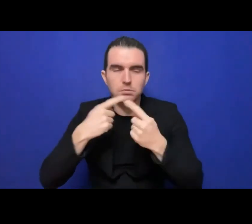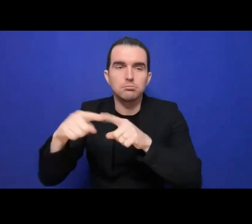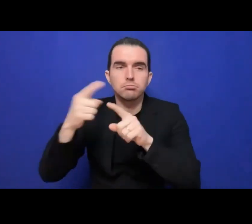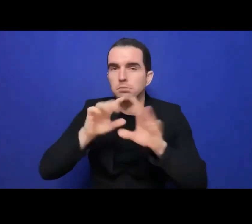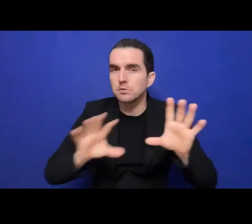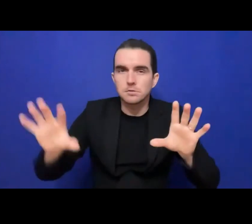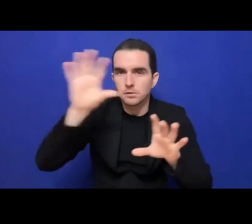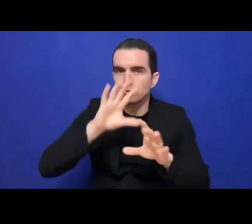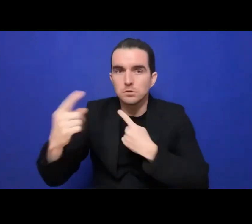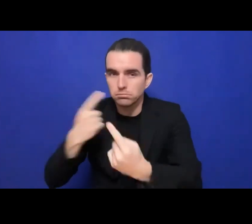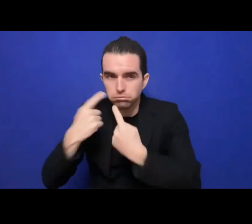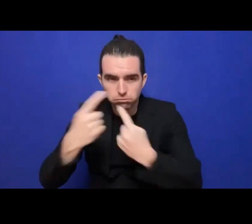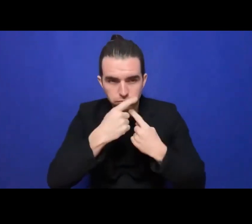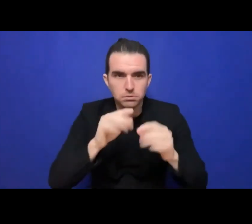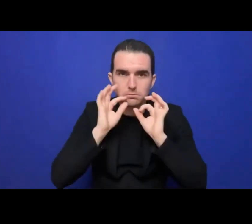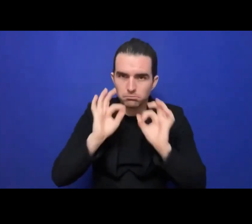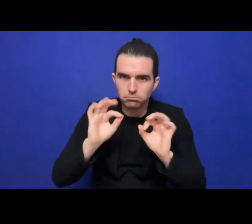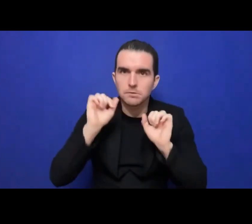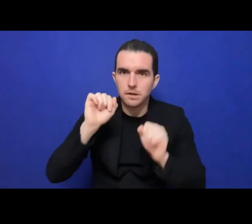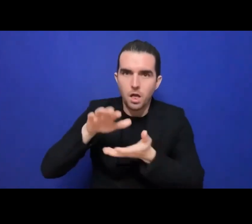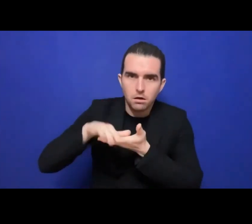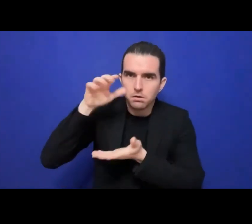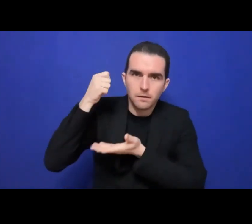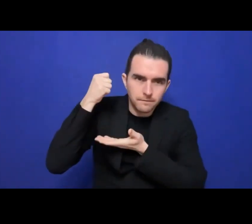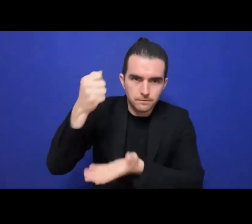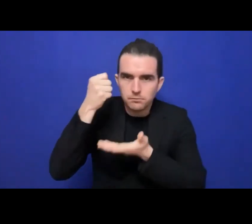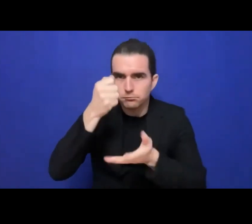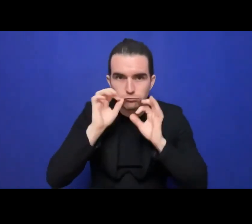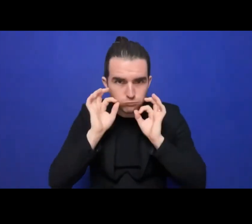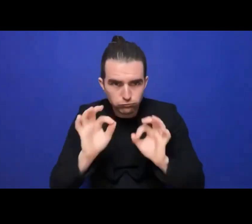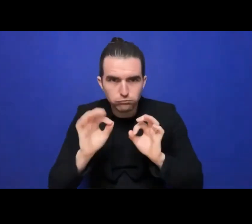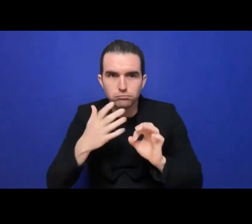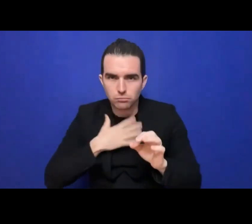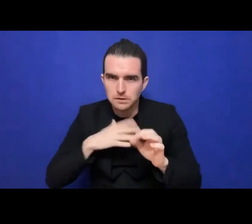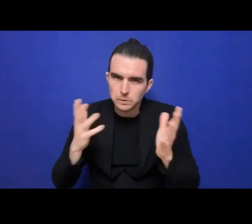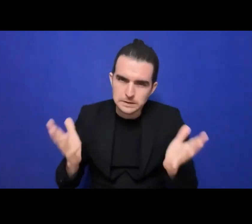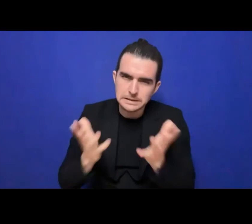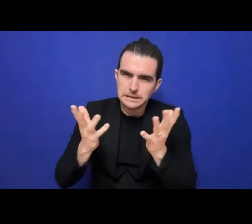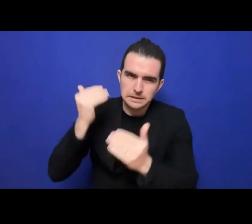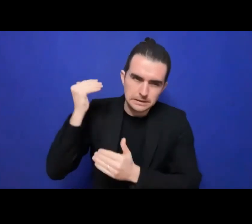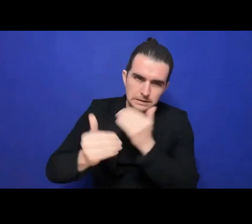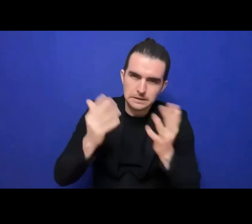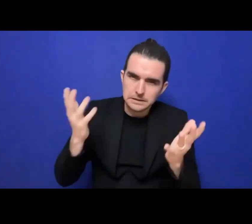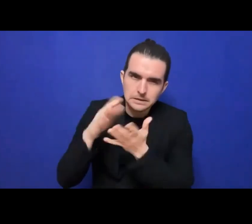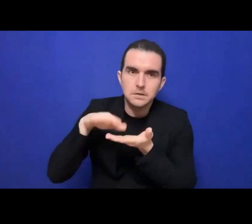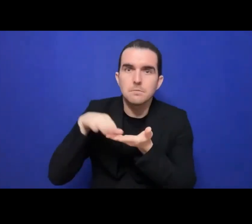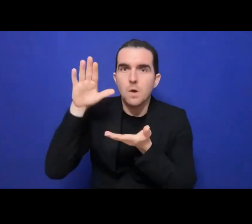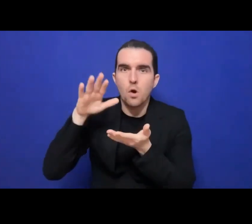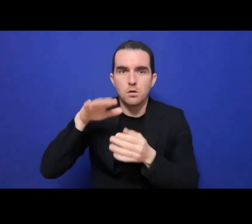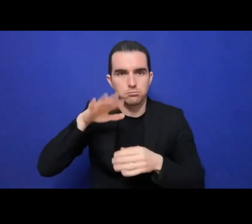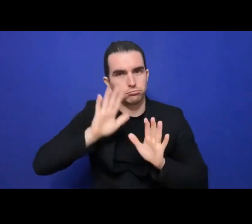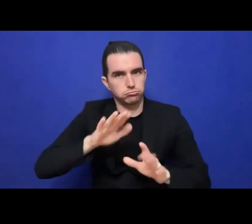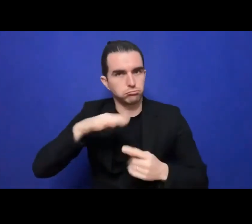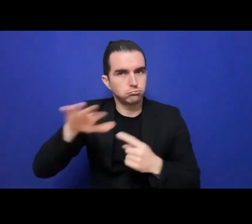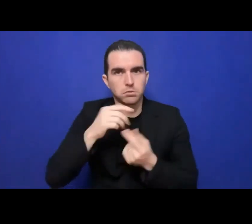been pushing for increased domestic financing for UHC, increased domestic financing for health systems in